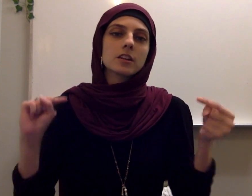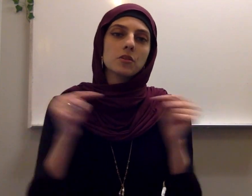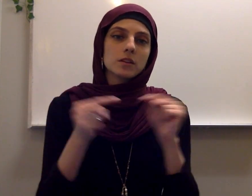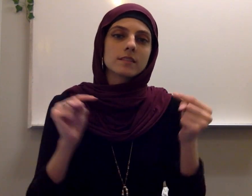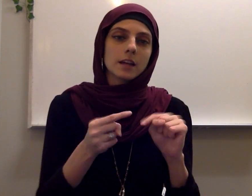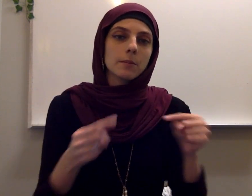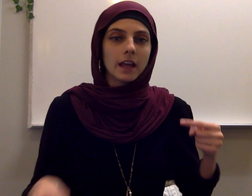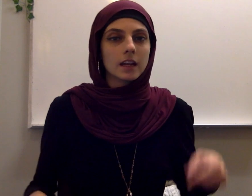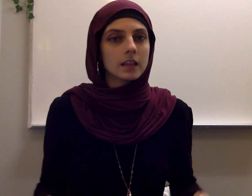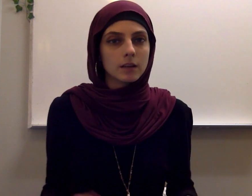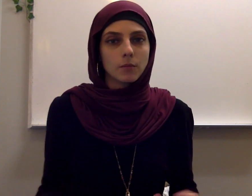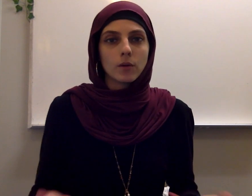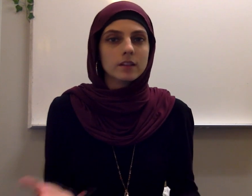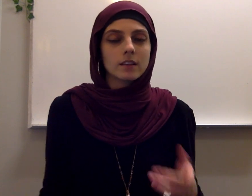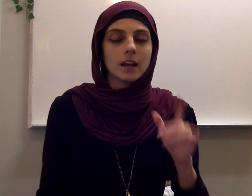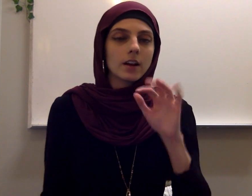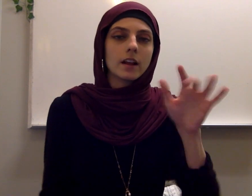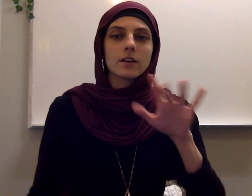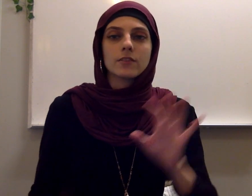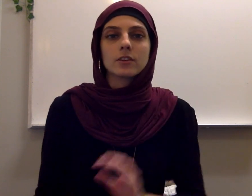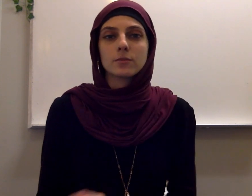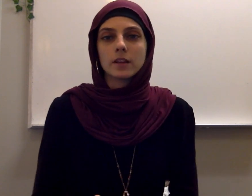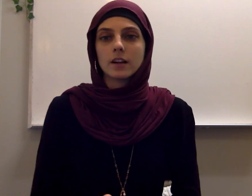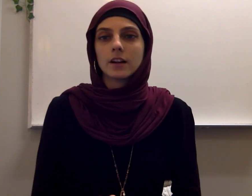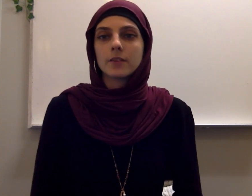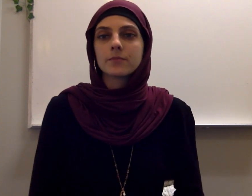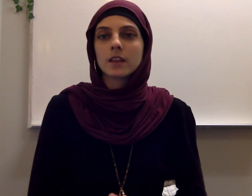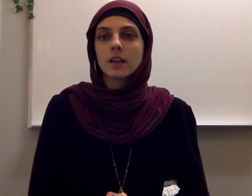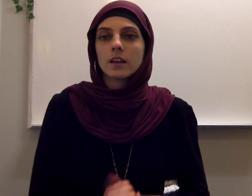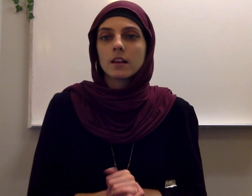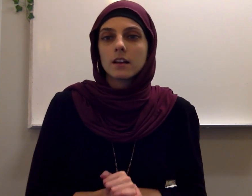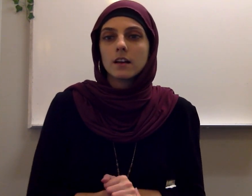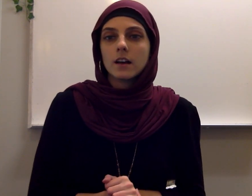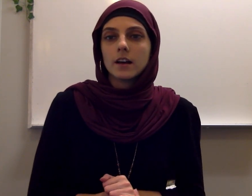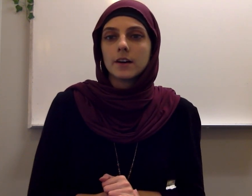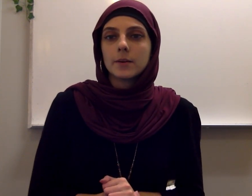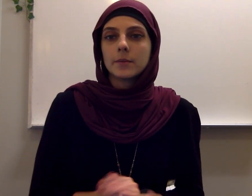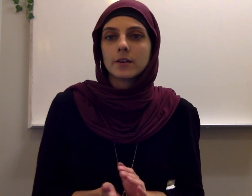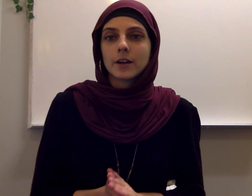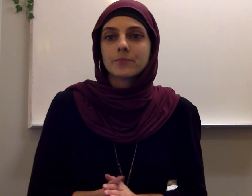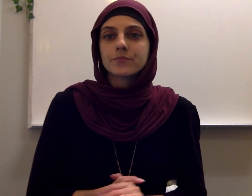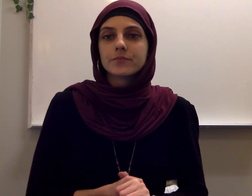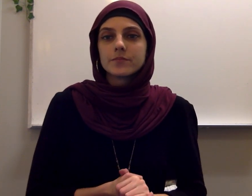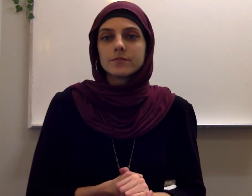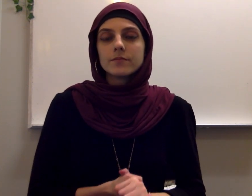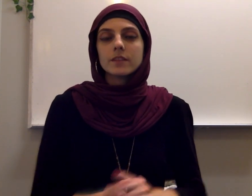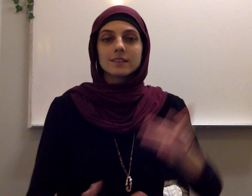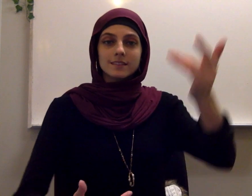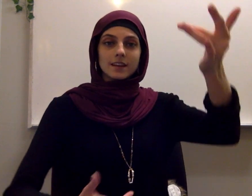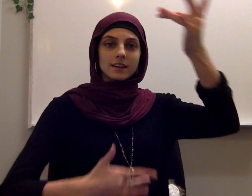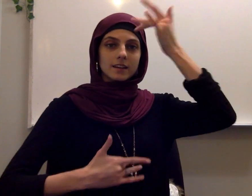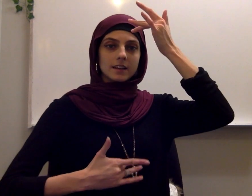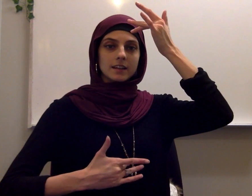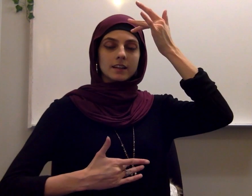you can sign pain and then point to that area or fingerspell that area. Okay. Sick.